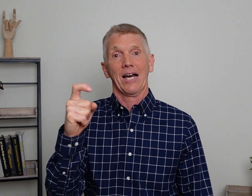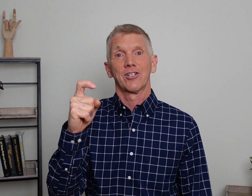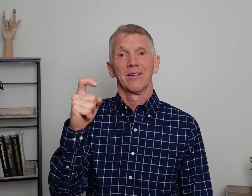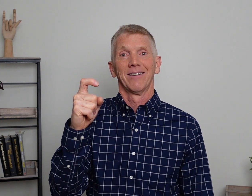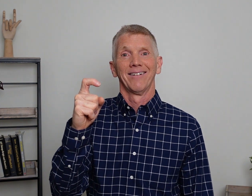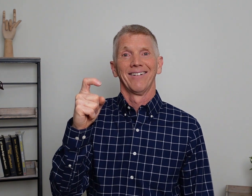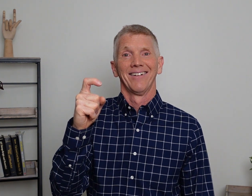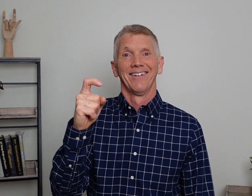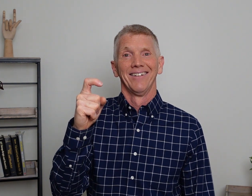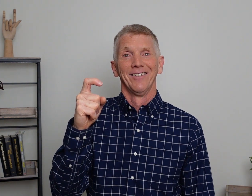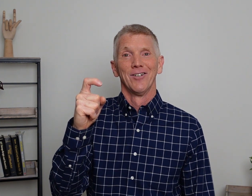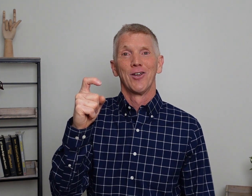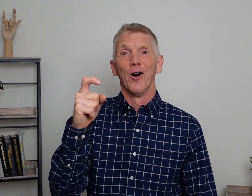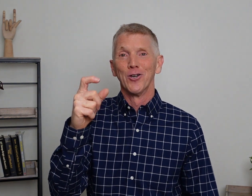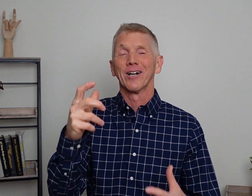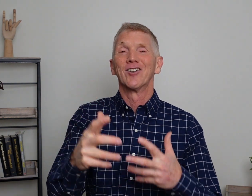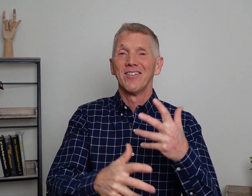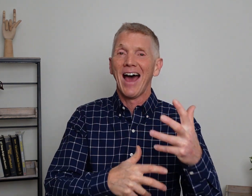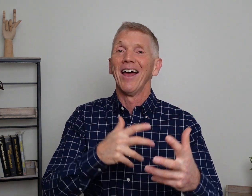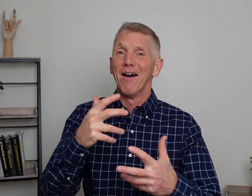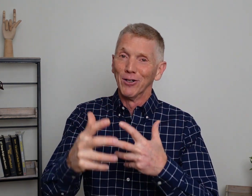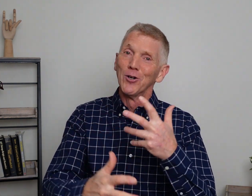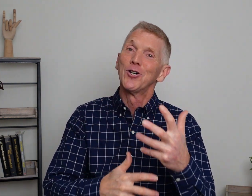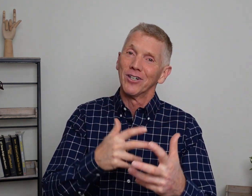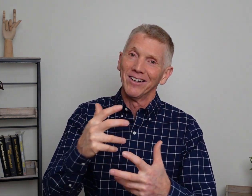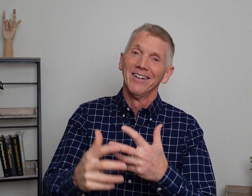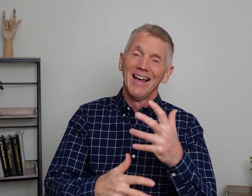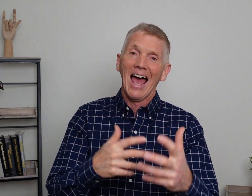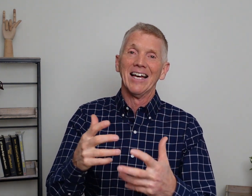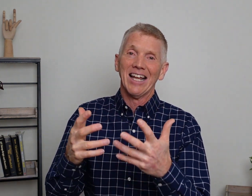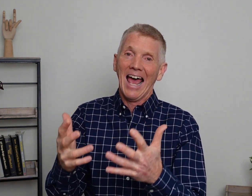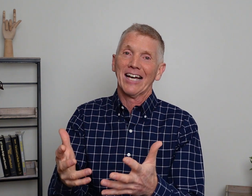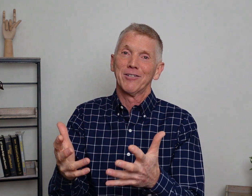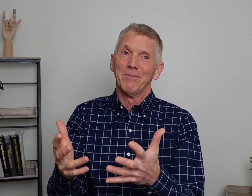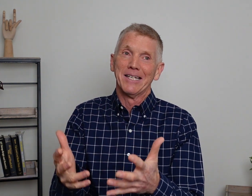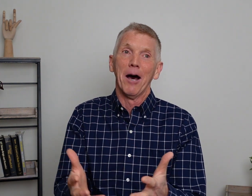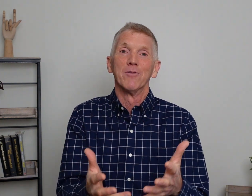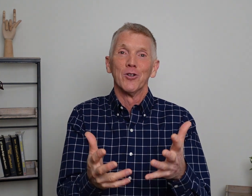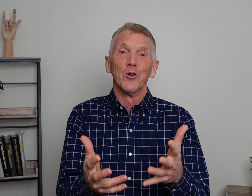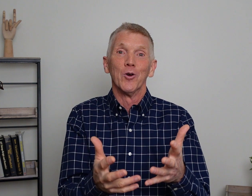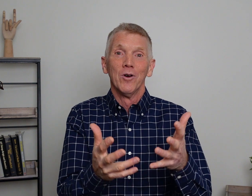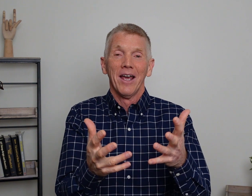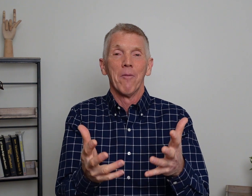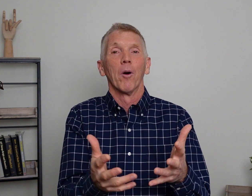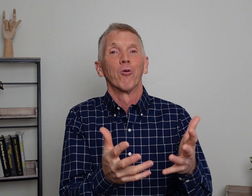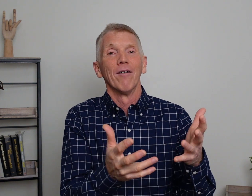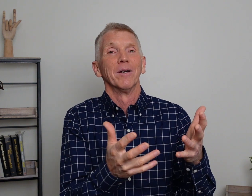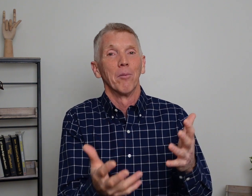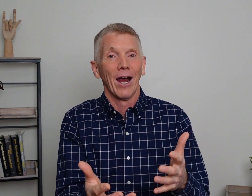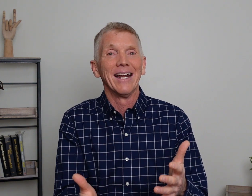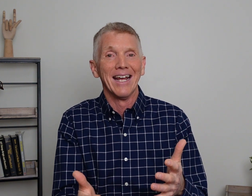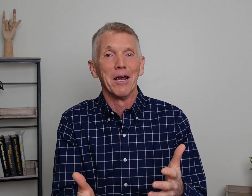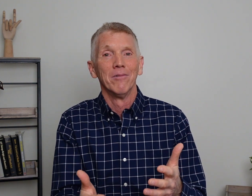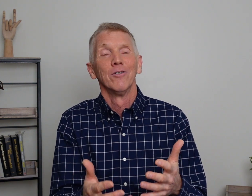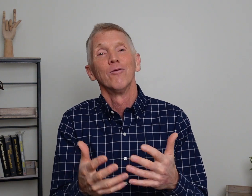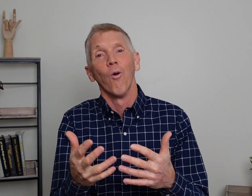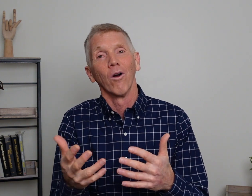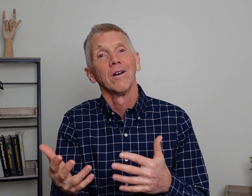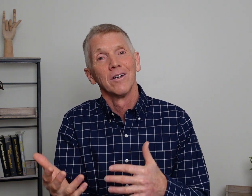X. So you're going to see that evolution as X becomes the new and more prevalent brand name for